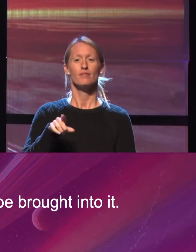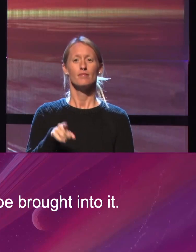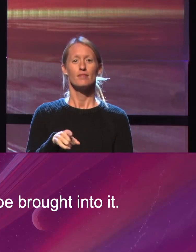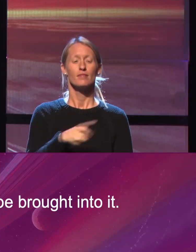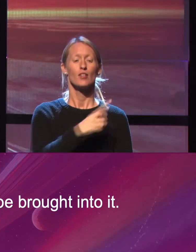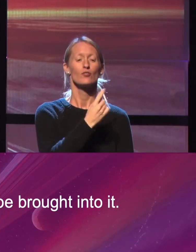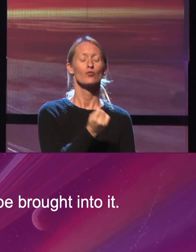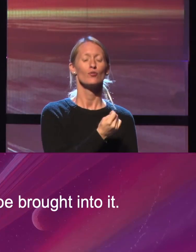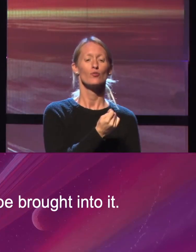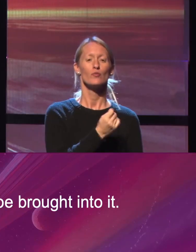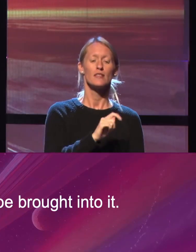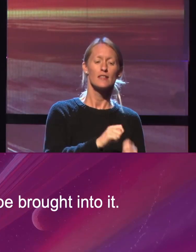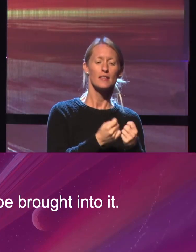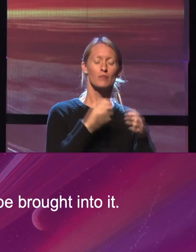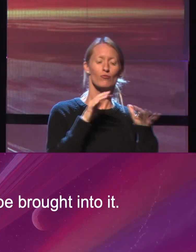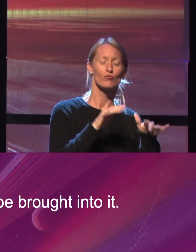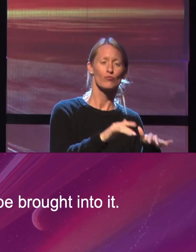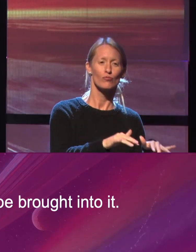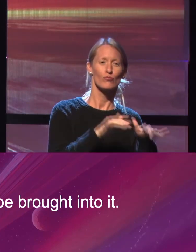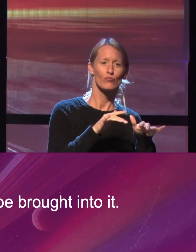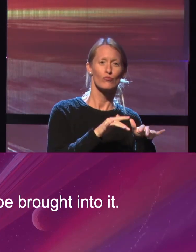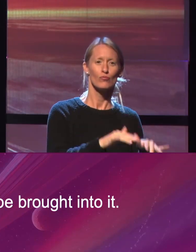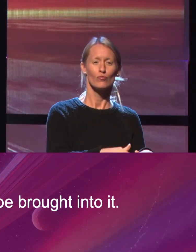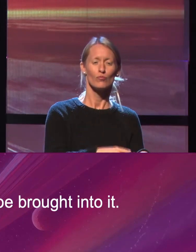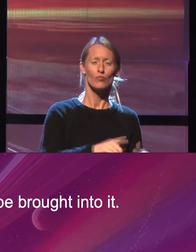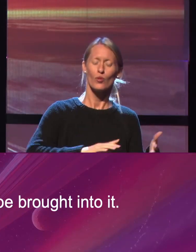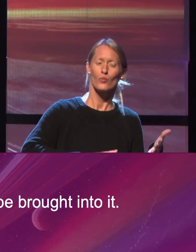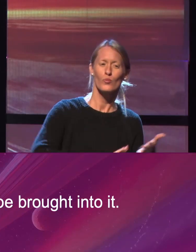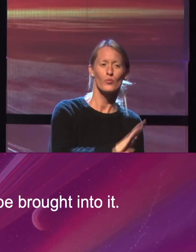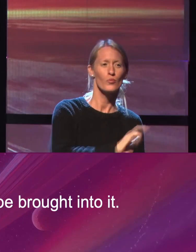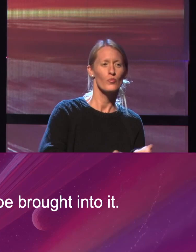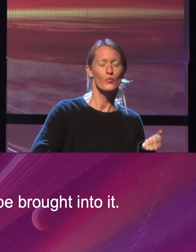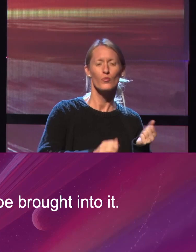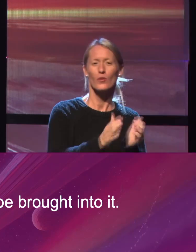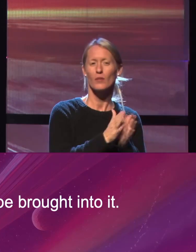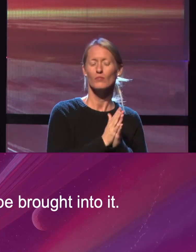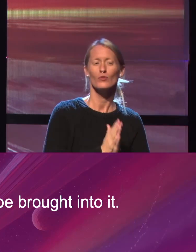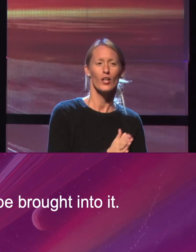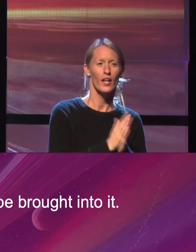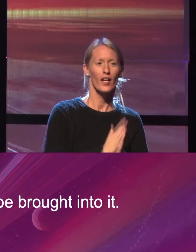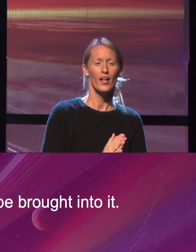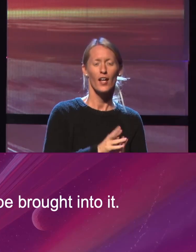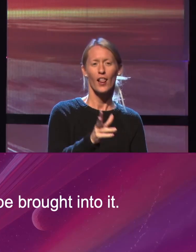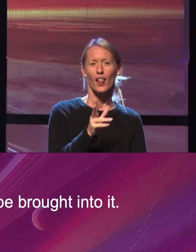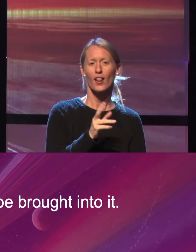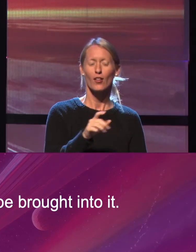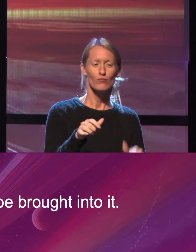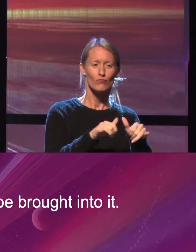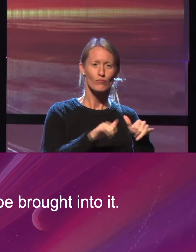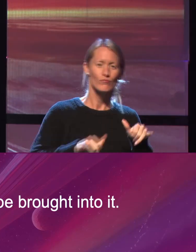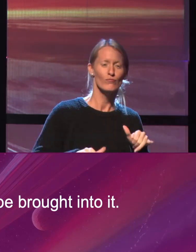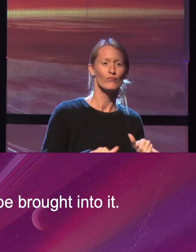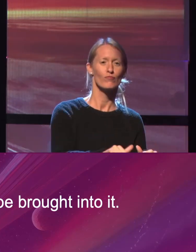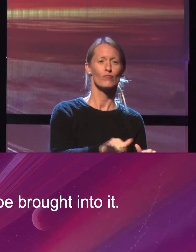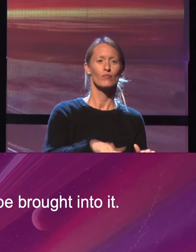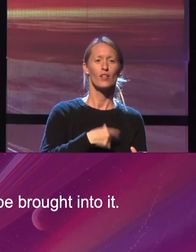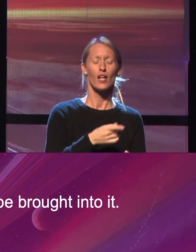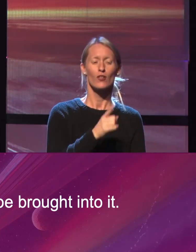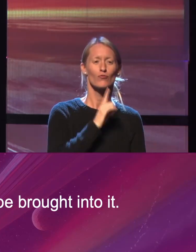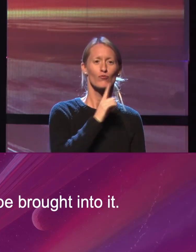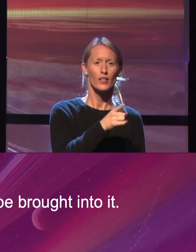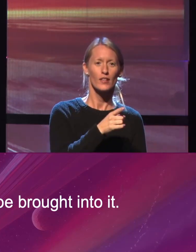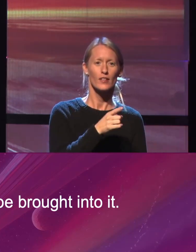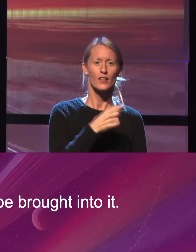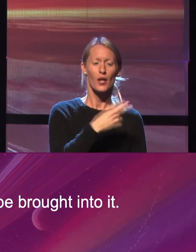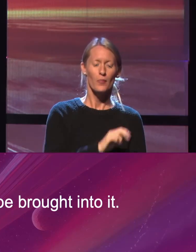Dragon, get them, wipe them out. I pray that hell is eternal. I pray that it's conscious. I pray that it's real, and I pray